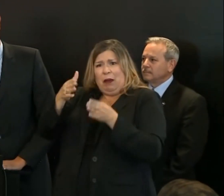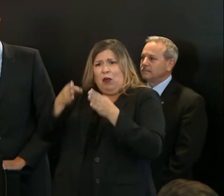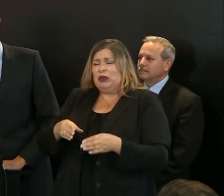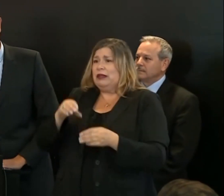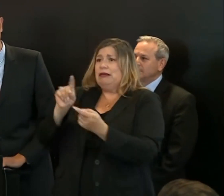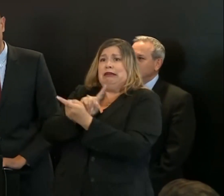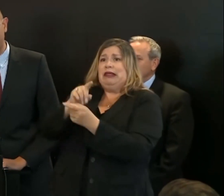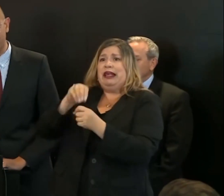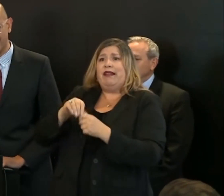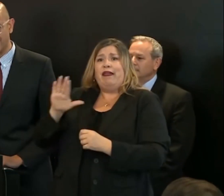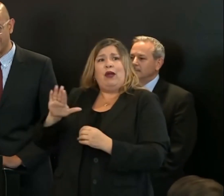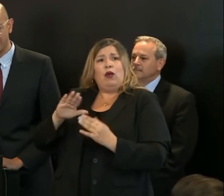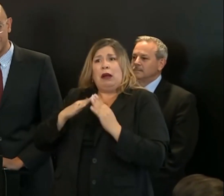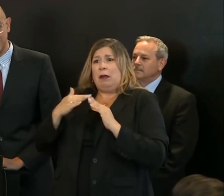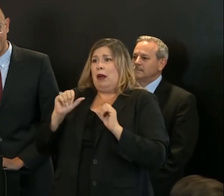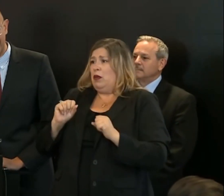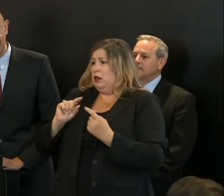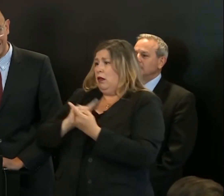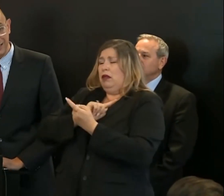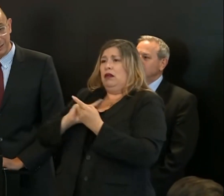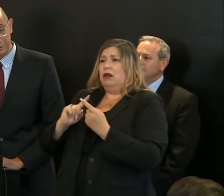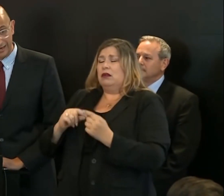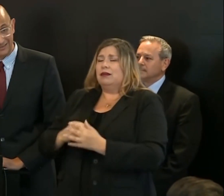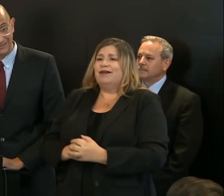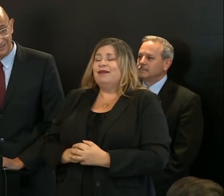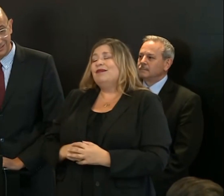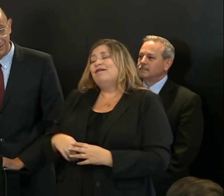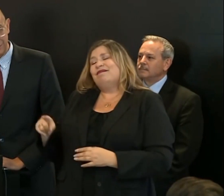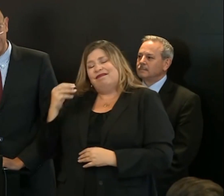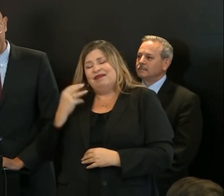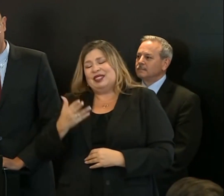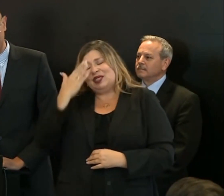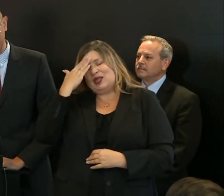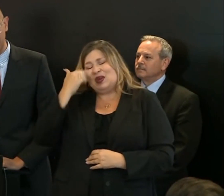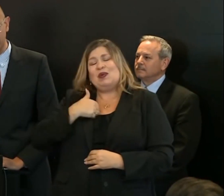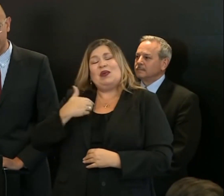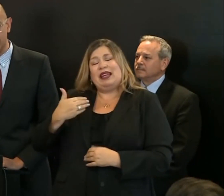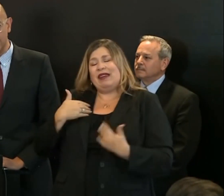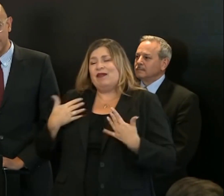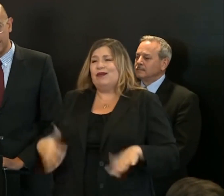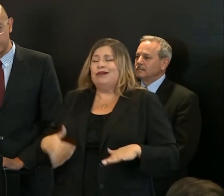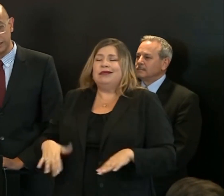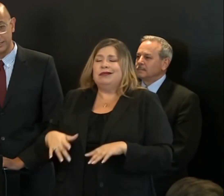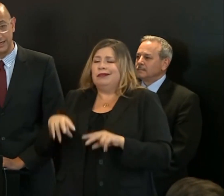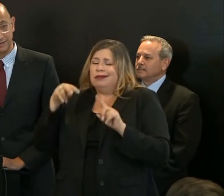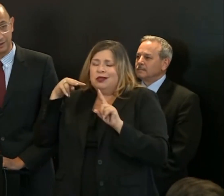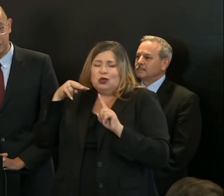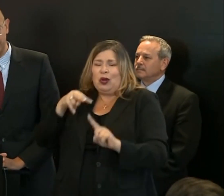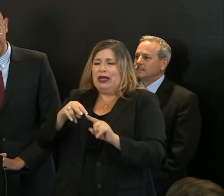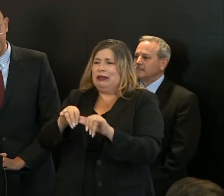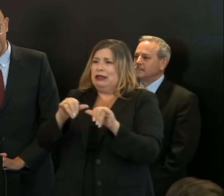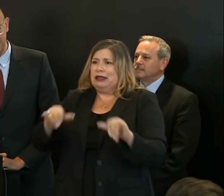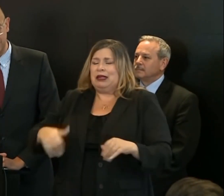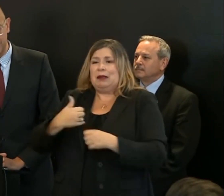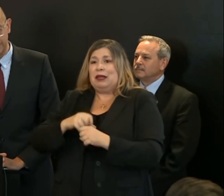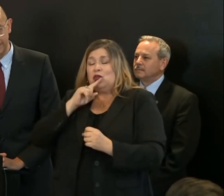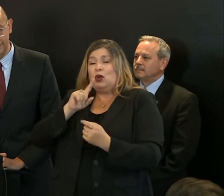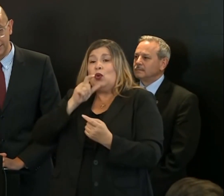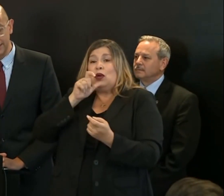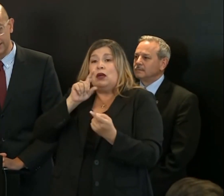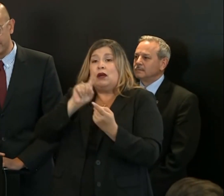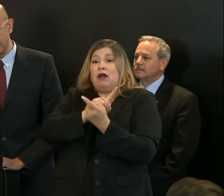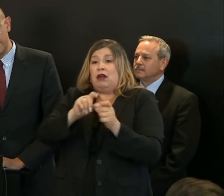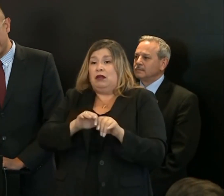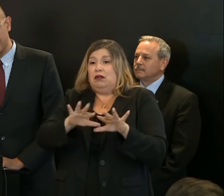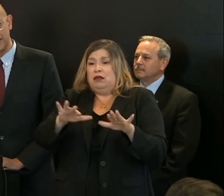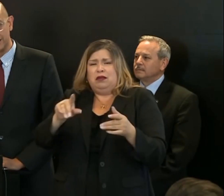very robust and first-class tracking system to ensure that we're reaching out to all of the potential